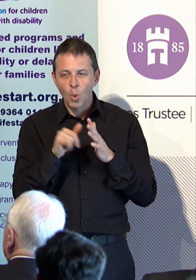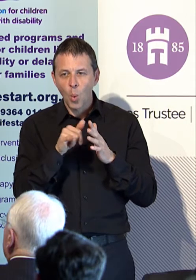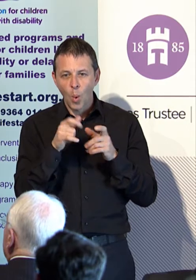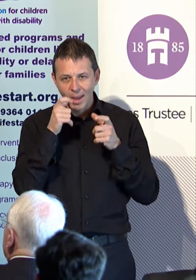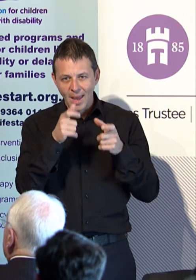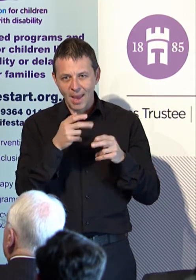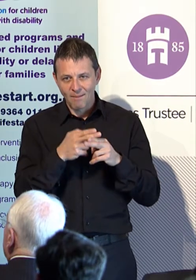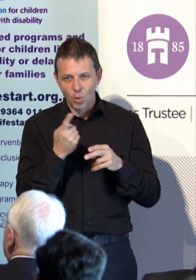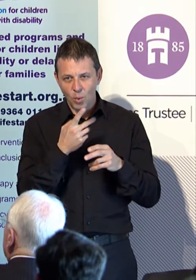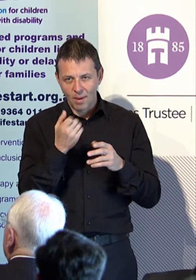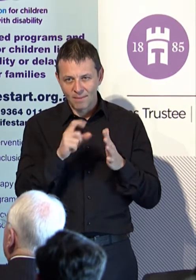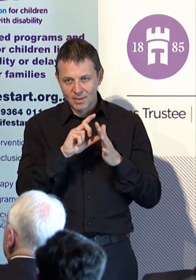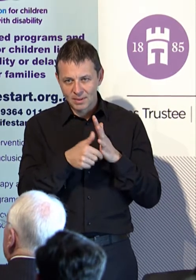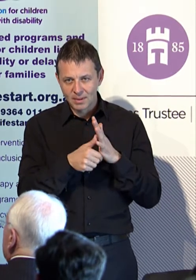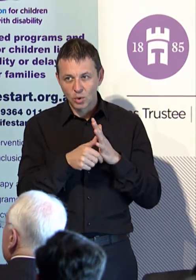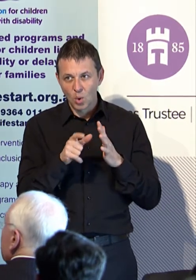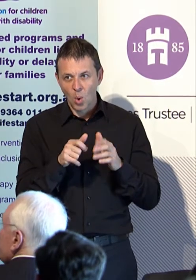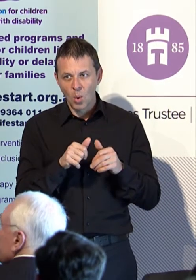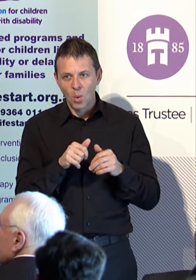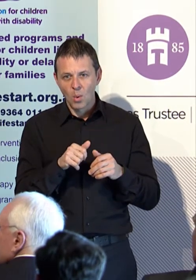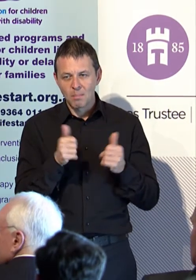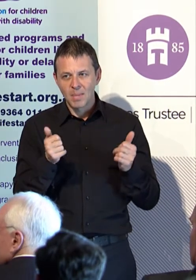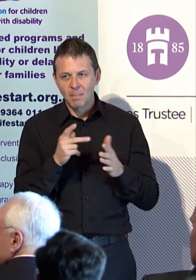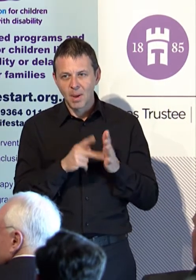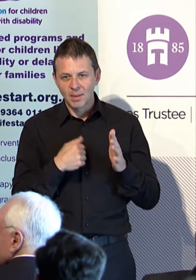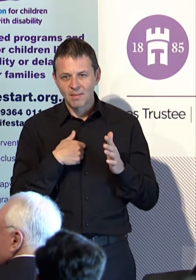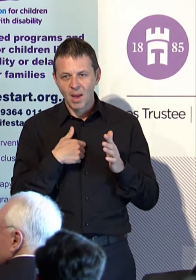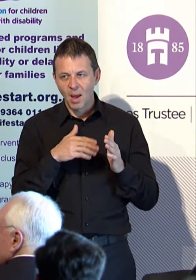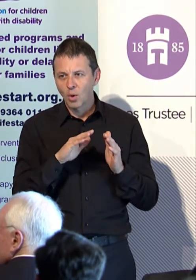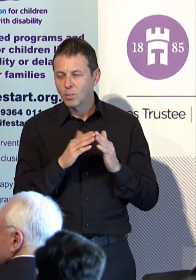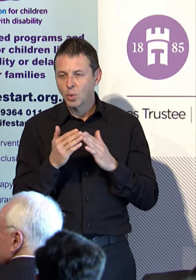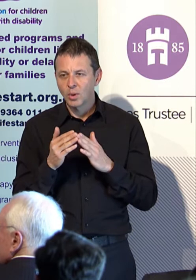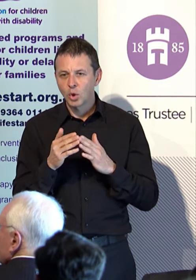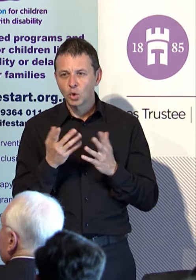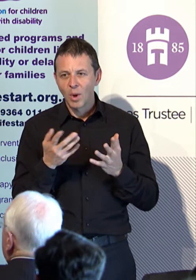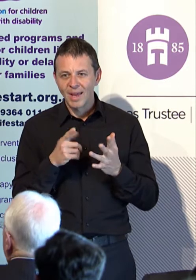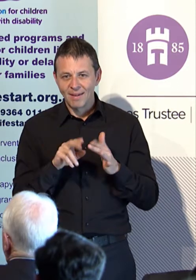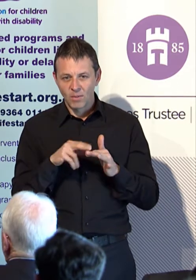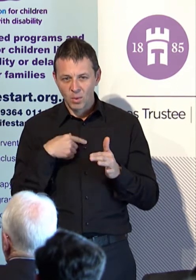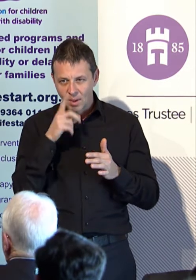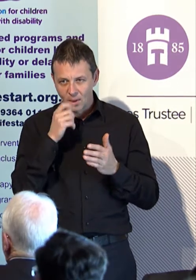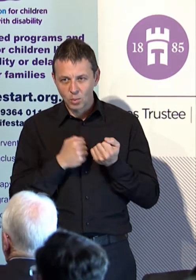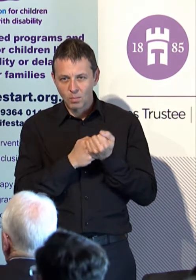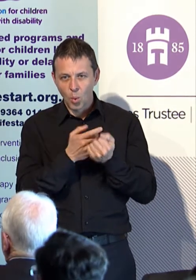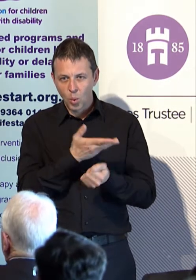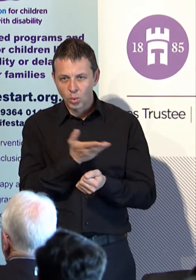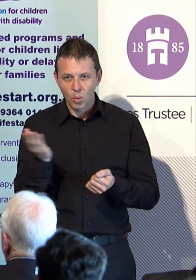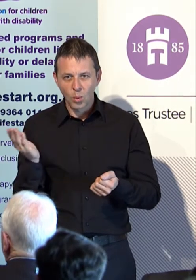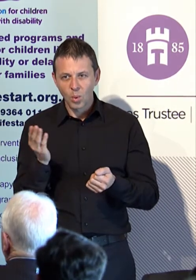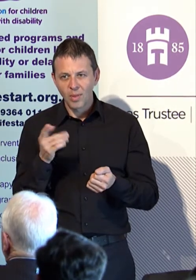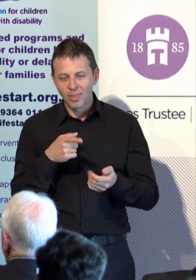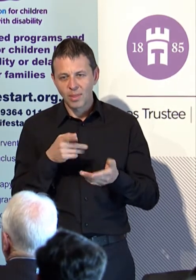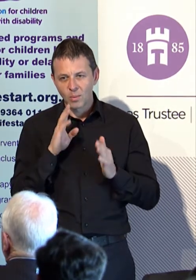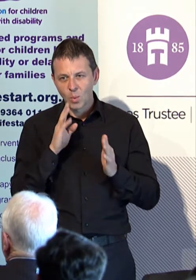is a significant part of our population. And if OI can support those people in some ways, that would be wonderful. For people to be able to